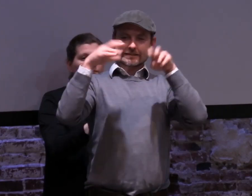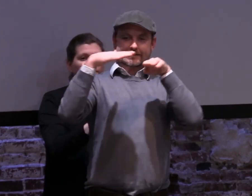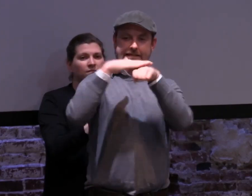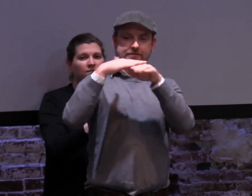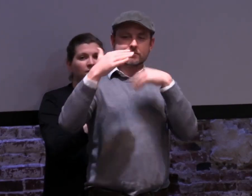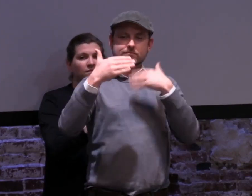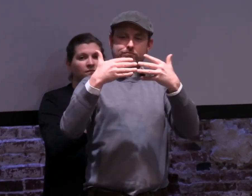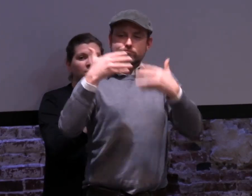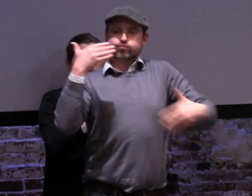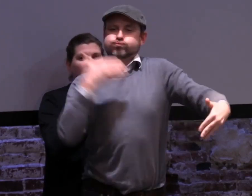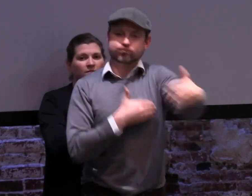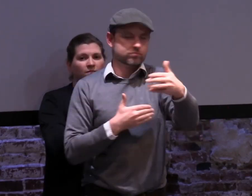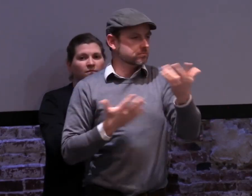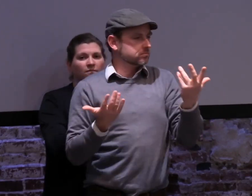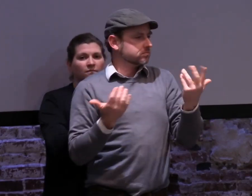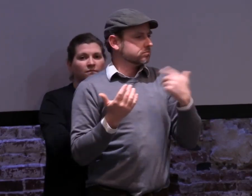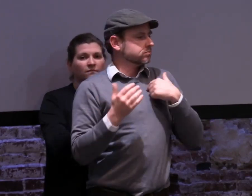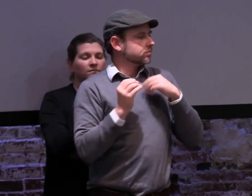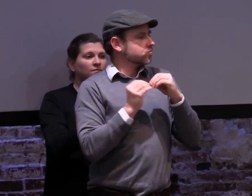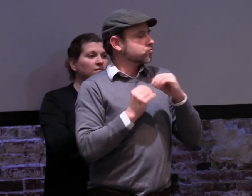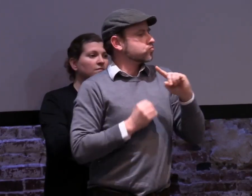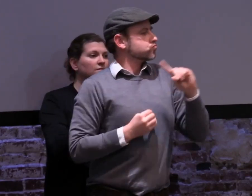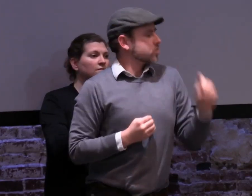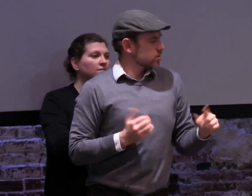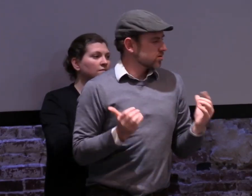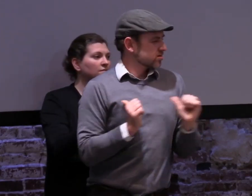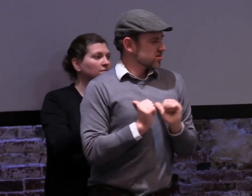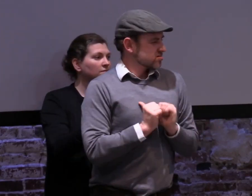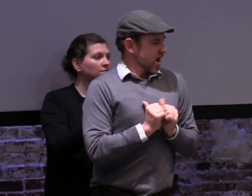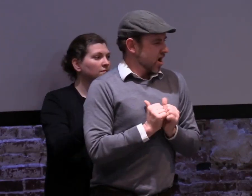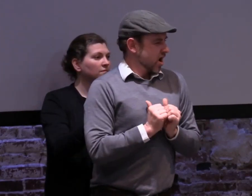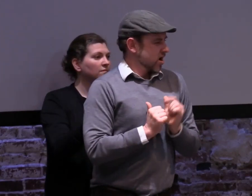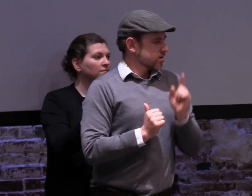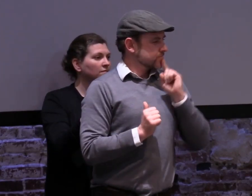I wanted to make sure it was fully accessible and deaf and deafblind friendly.